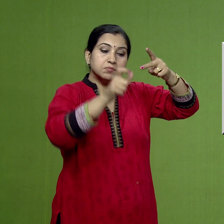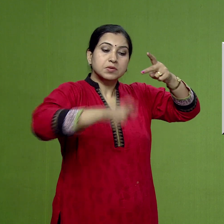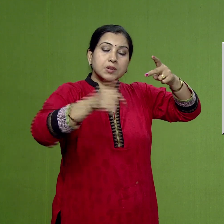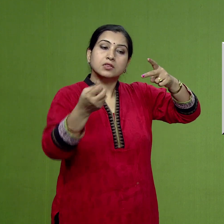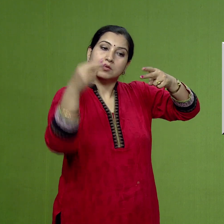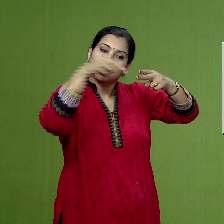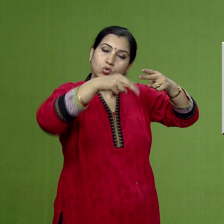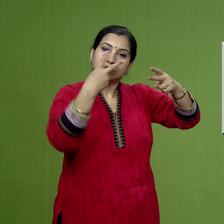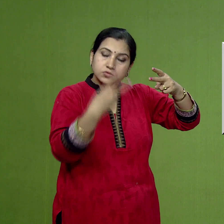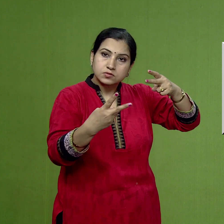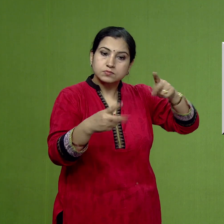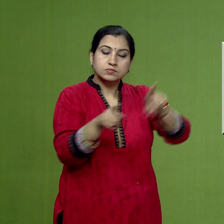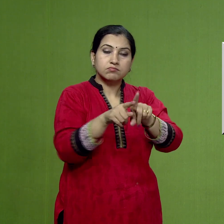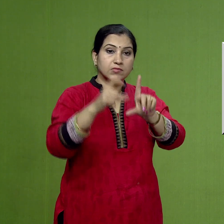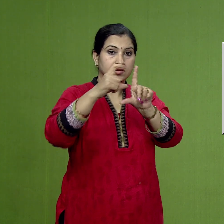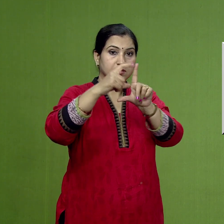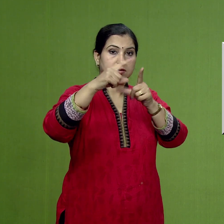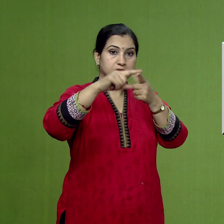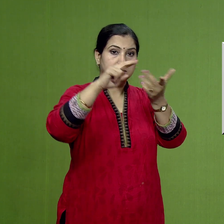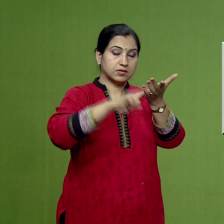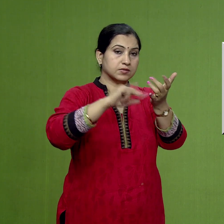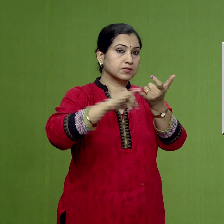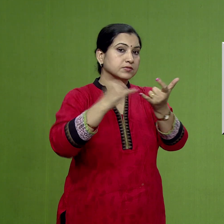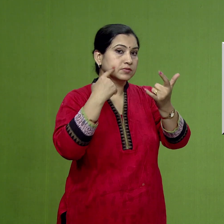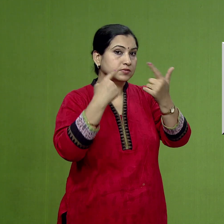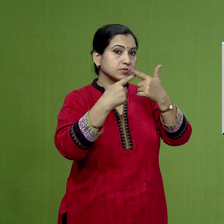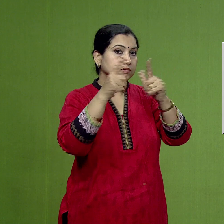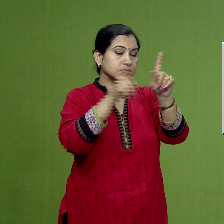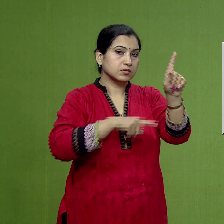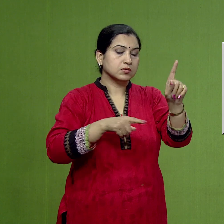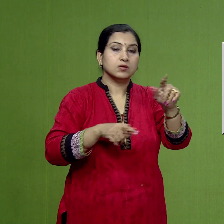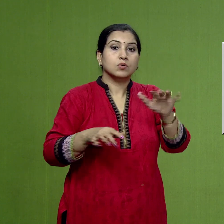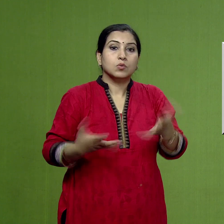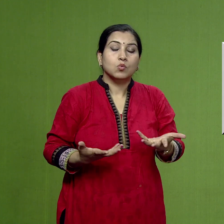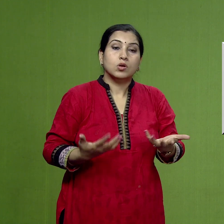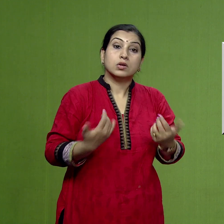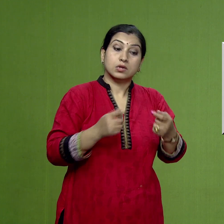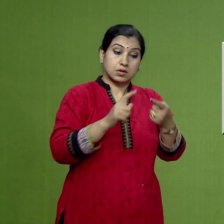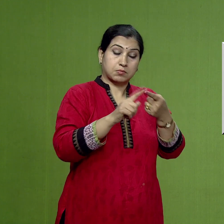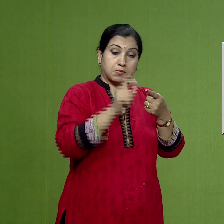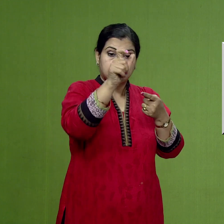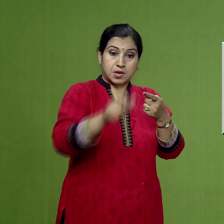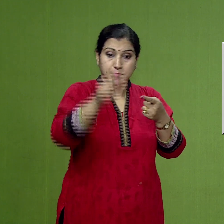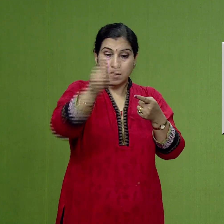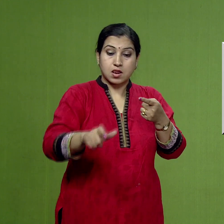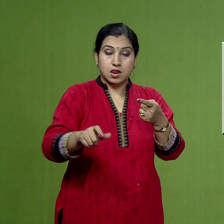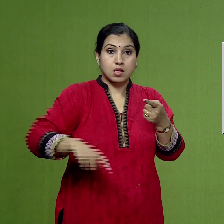Therefore, the density of population is the number of persons living